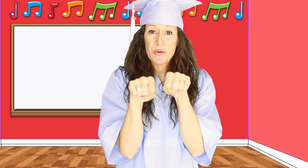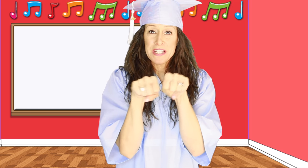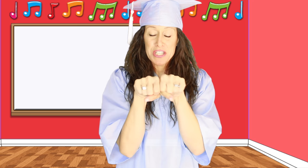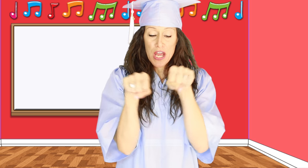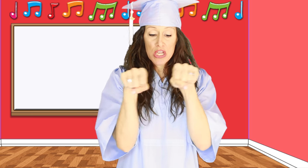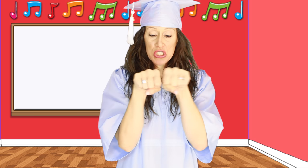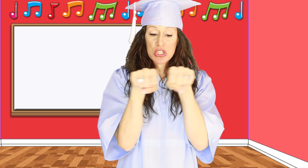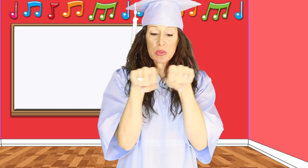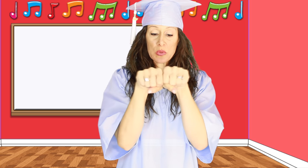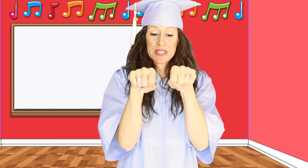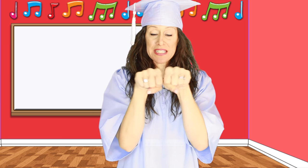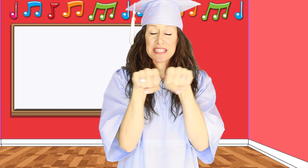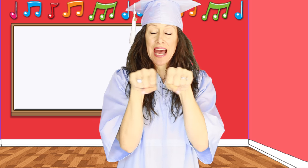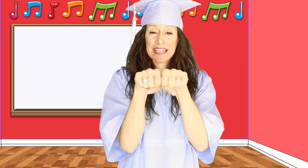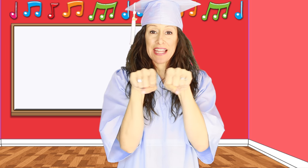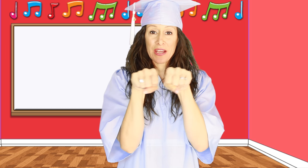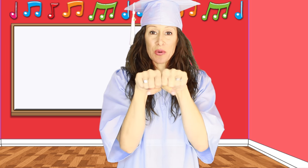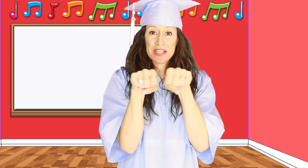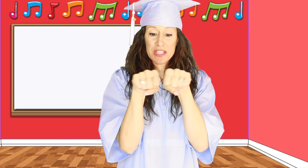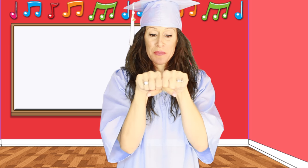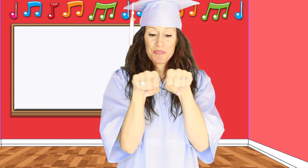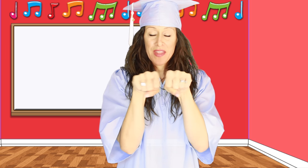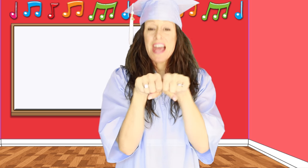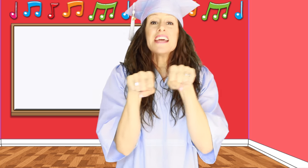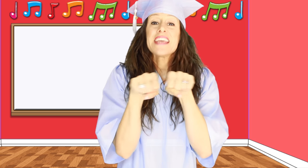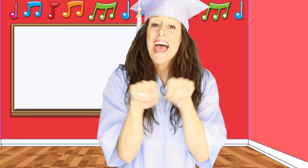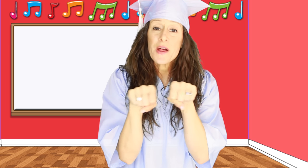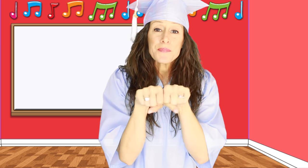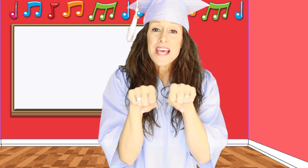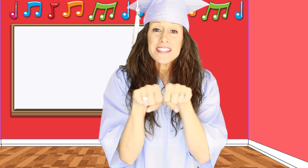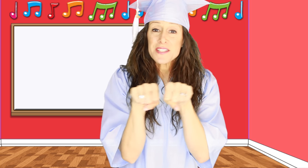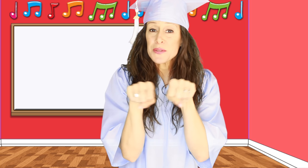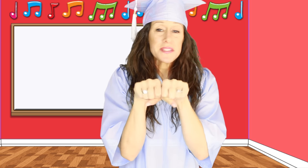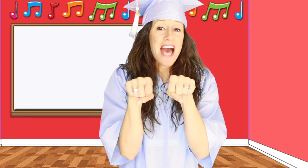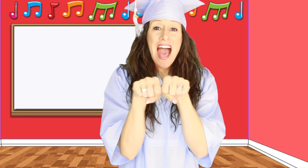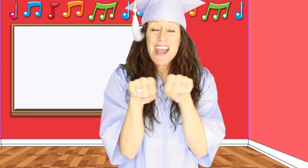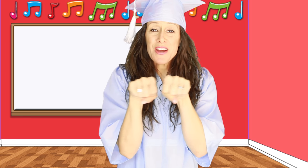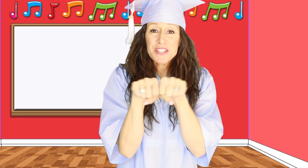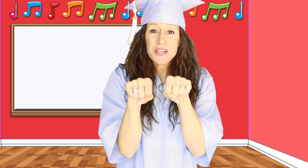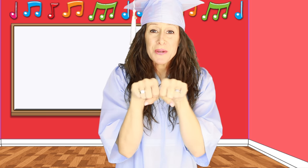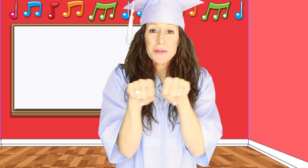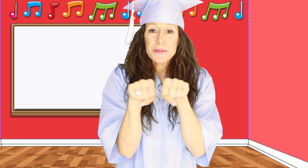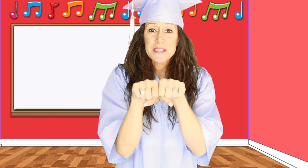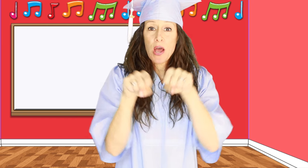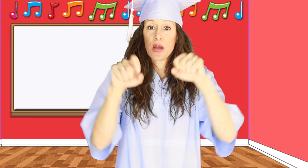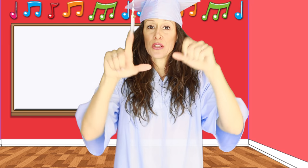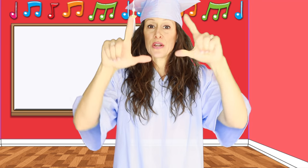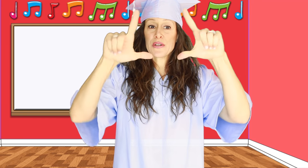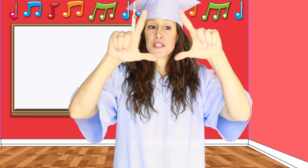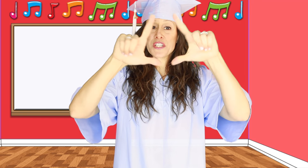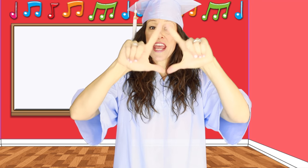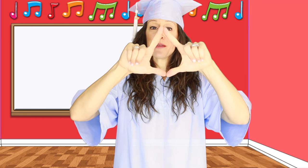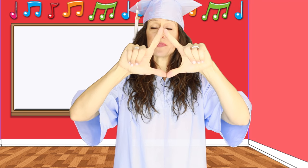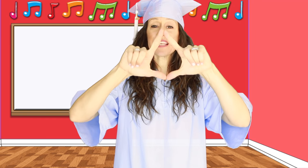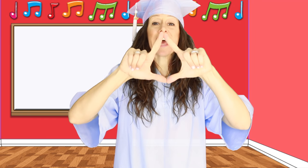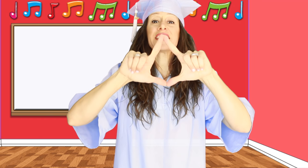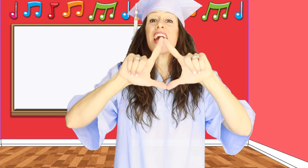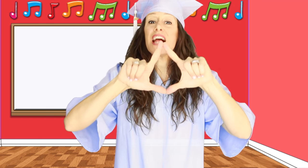language. Shoes in sign language. You helped us to tie our shoes, learn shapes and